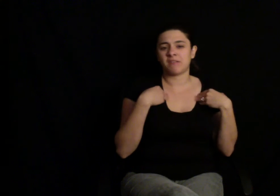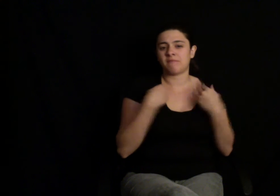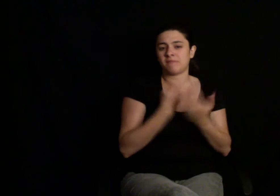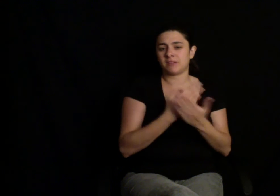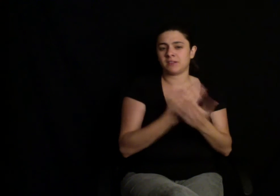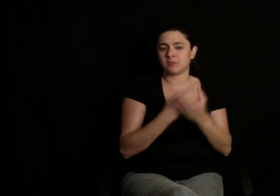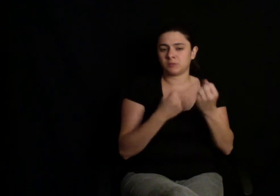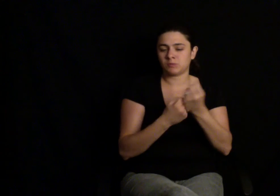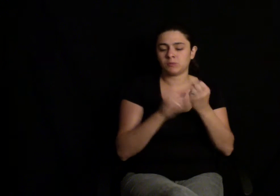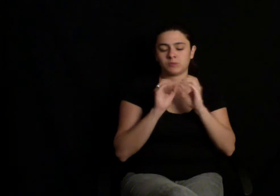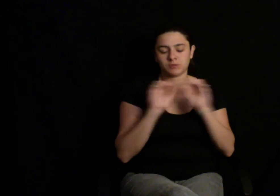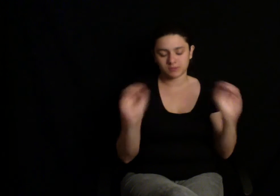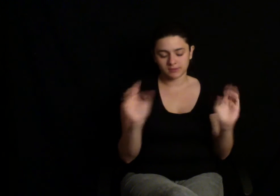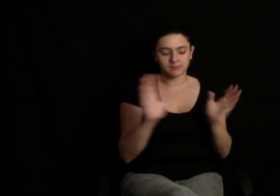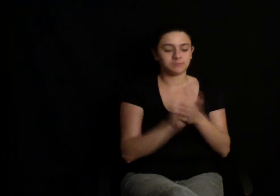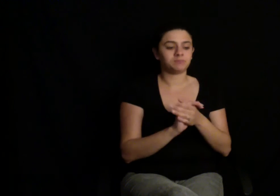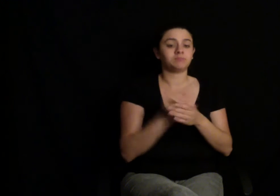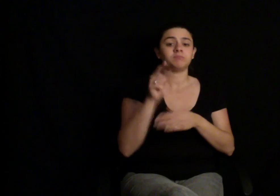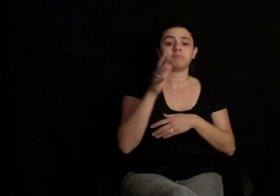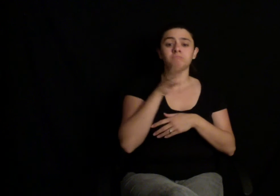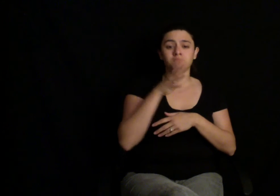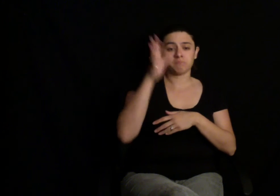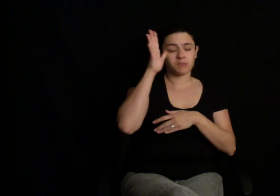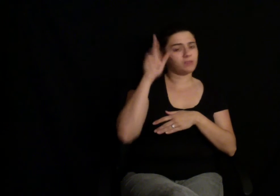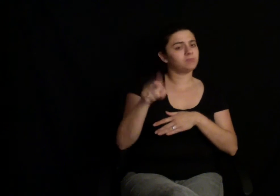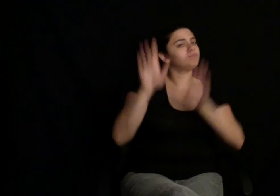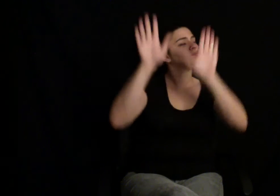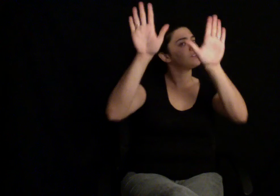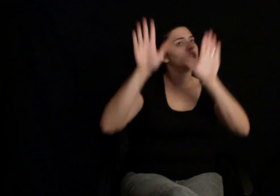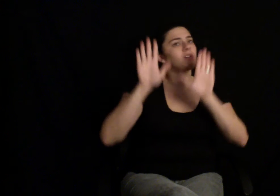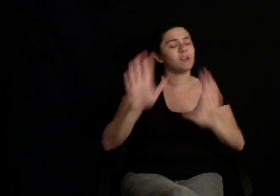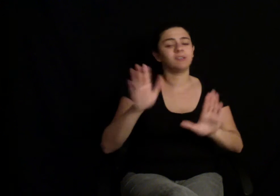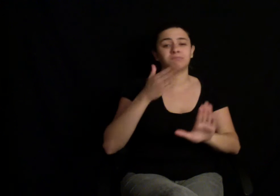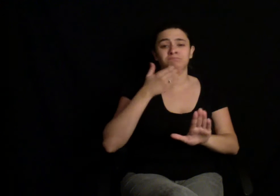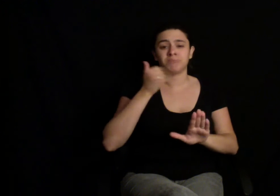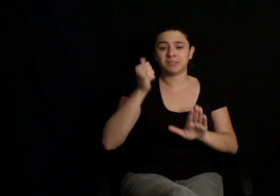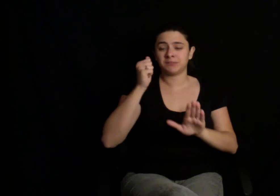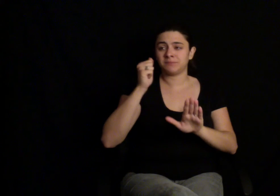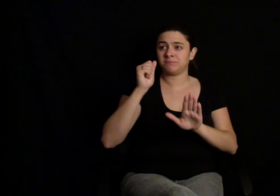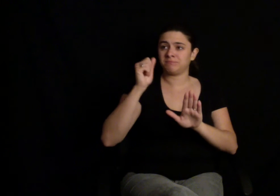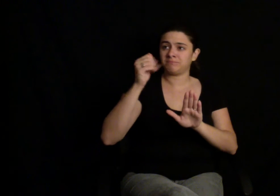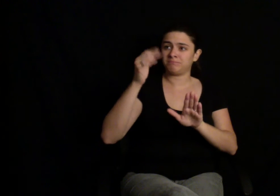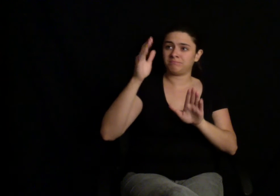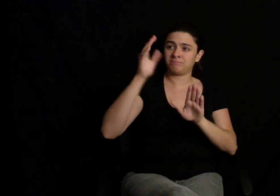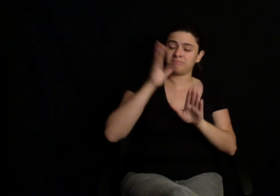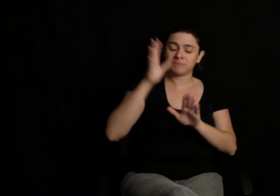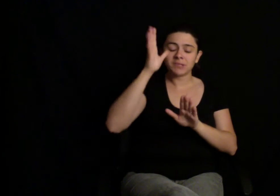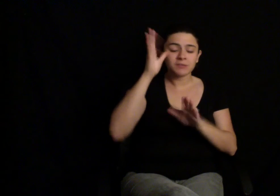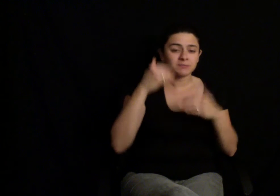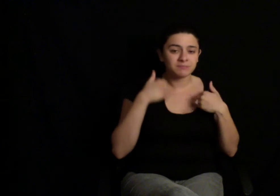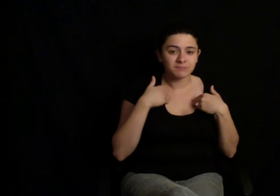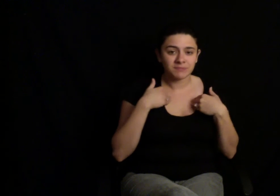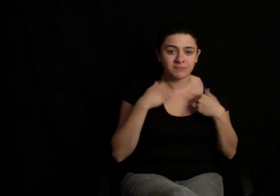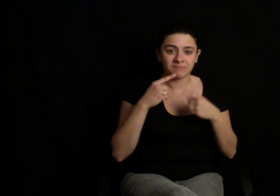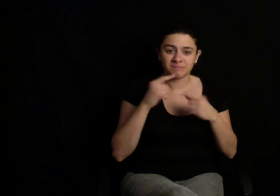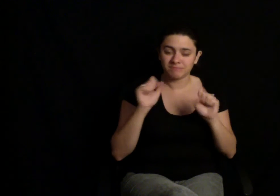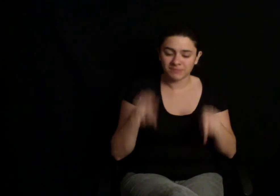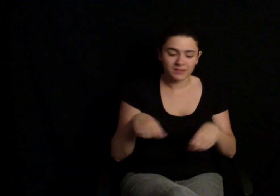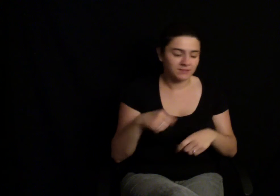were excellent parents. I could not ask for better parents. But when I was a kid, I kind of had to figure out how to fill my time